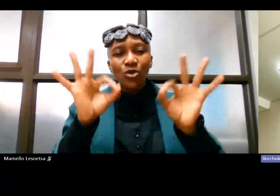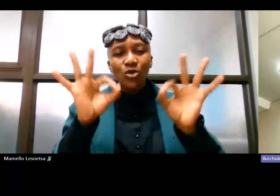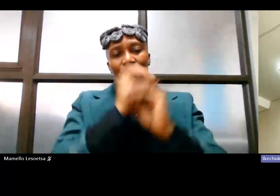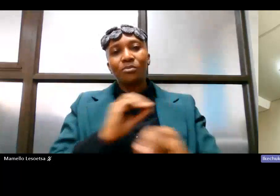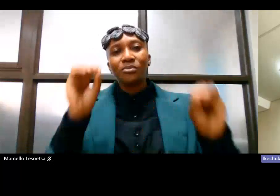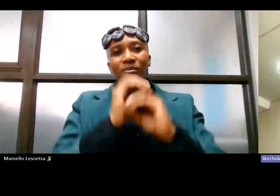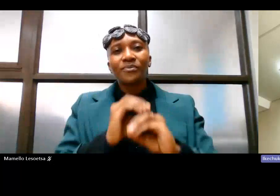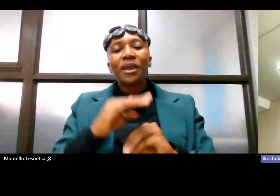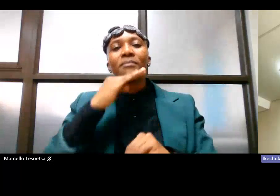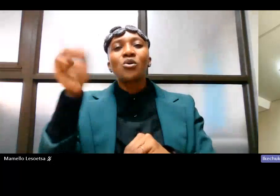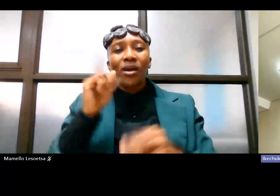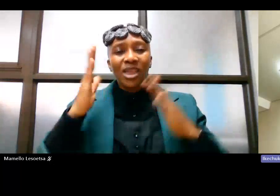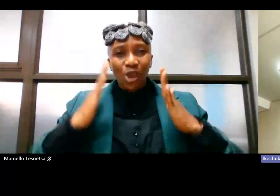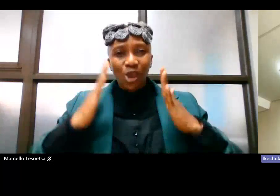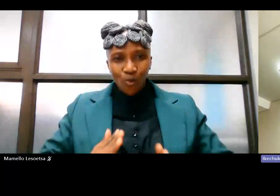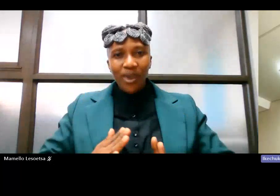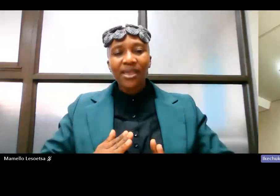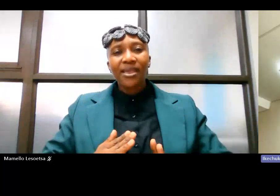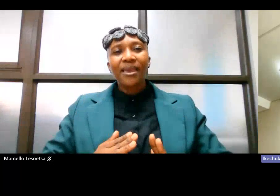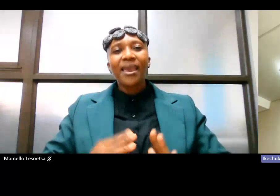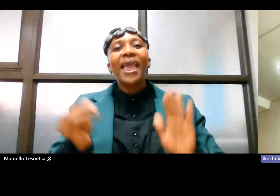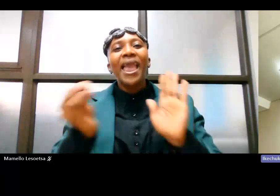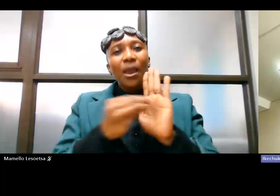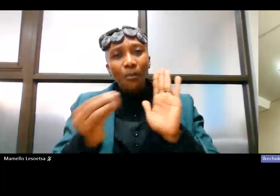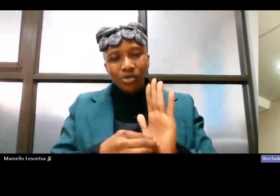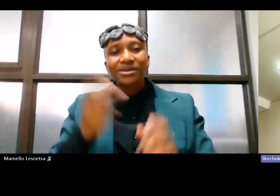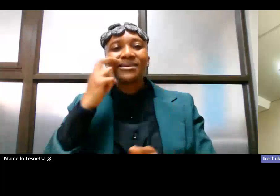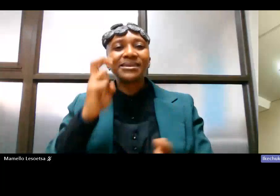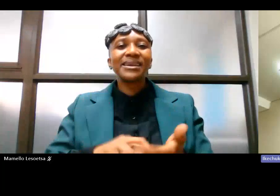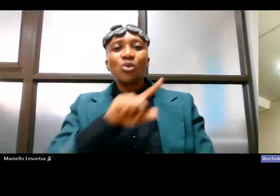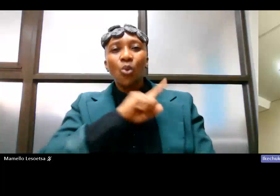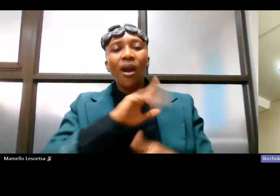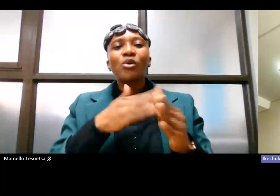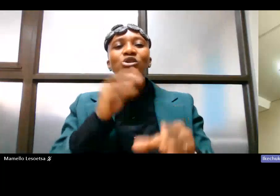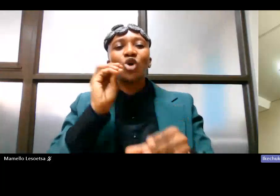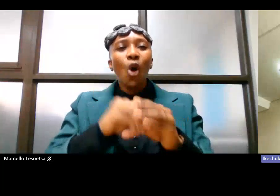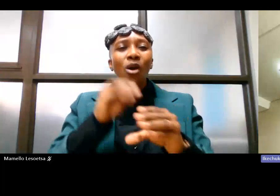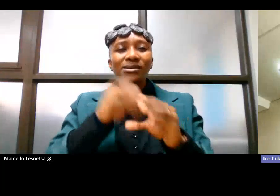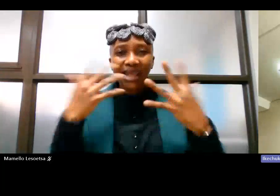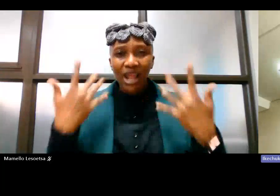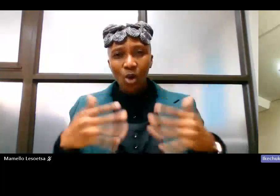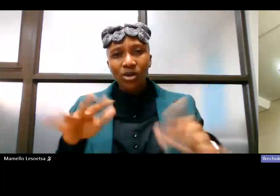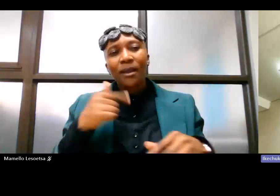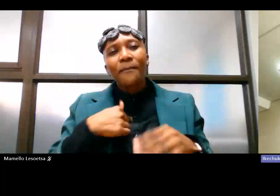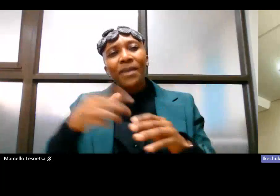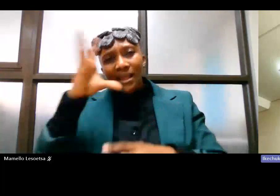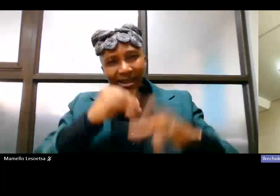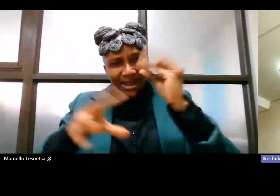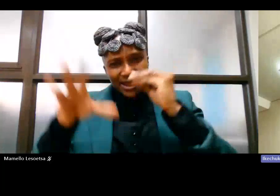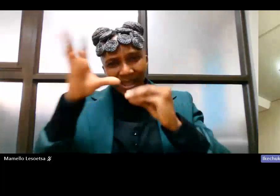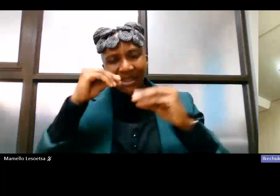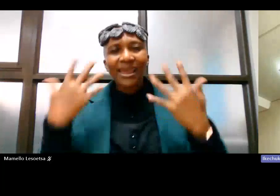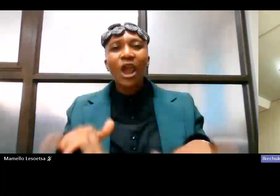also required, but there's a whole lot of content, we have. So I'm learning a lot from that. But I'm